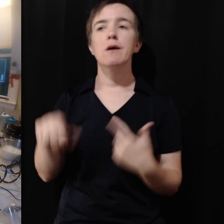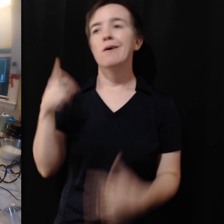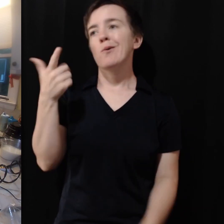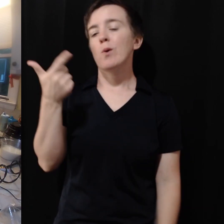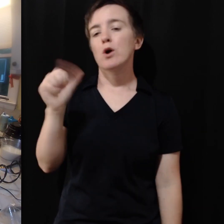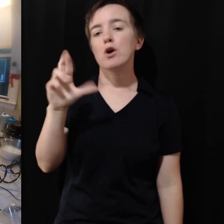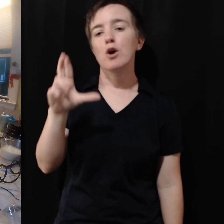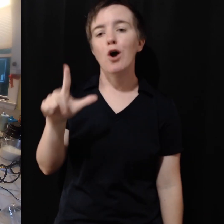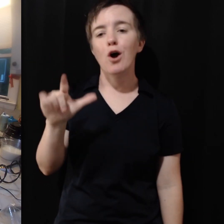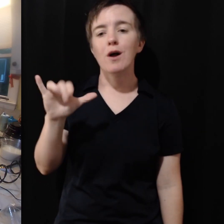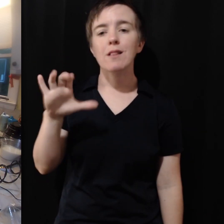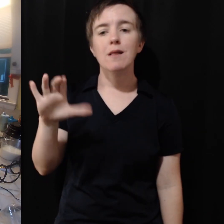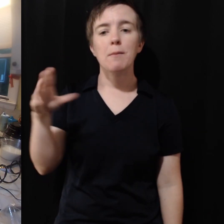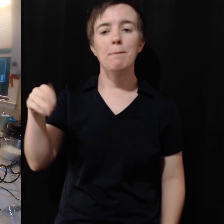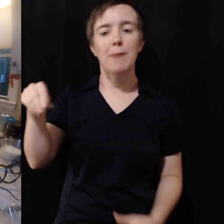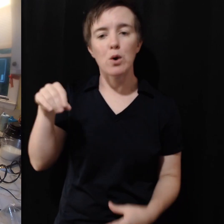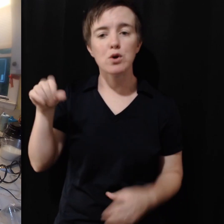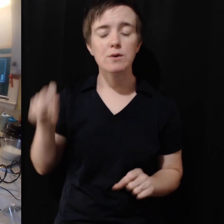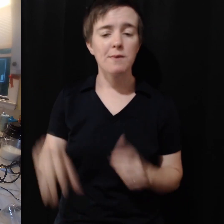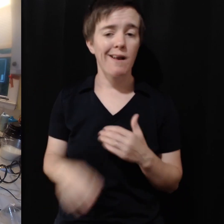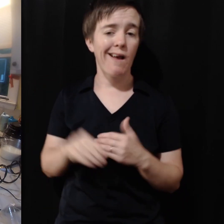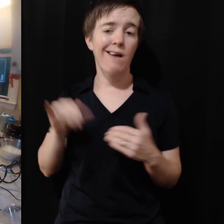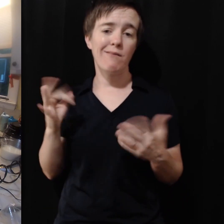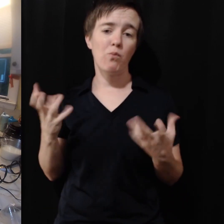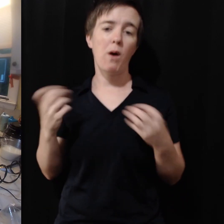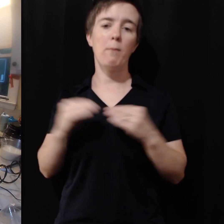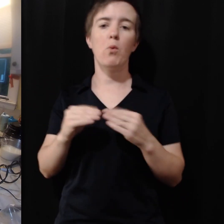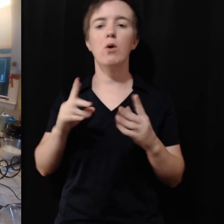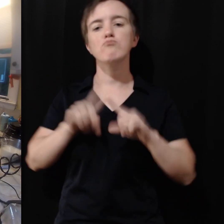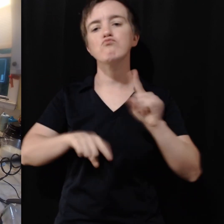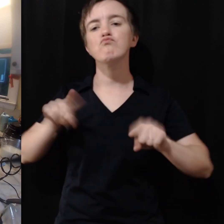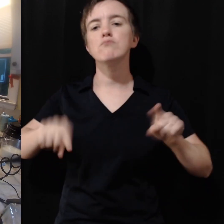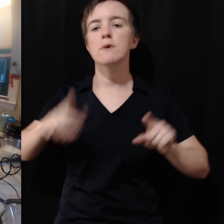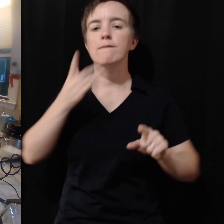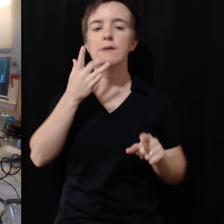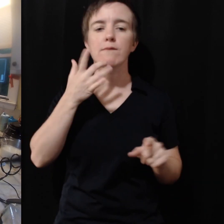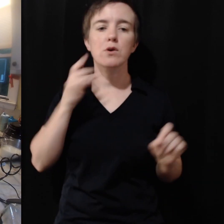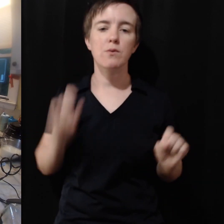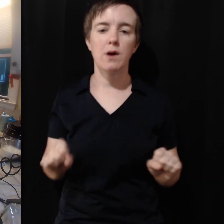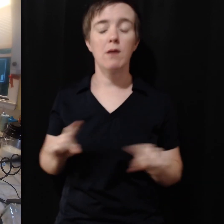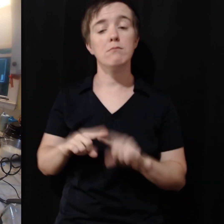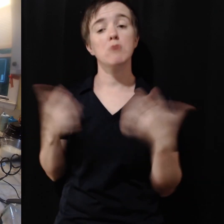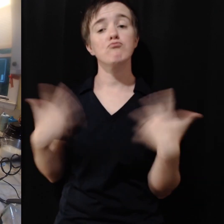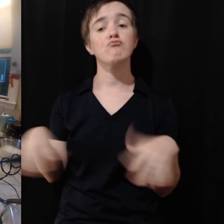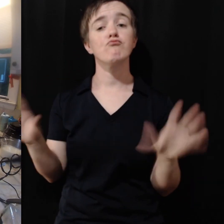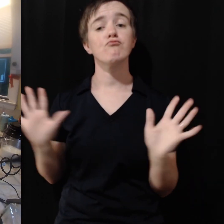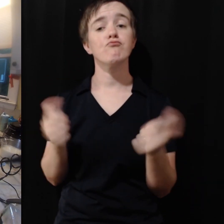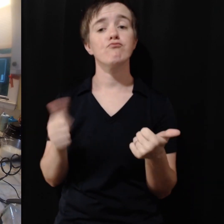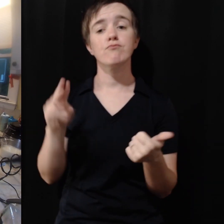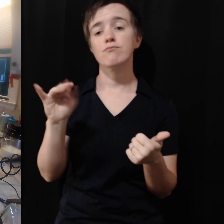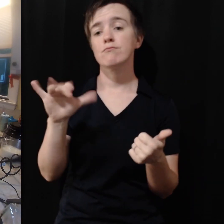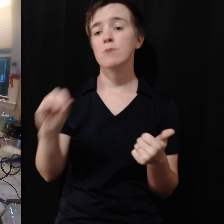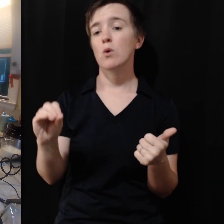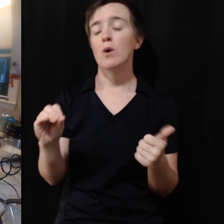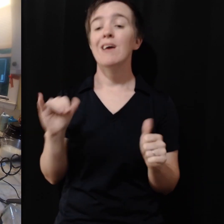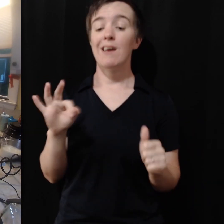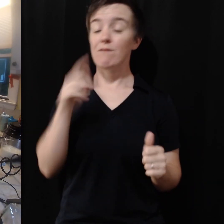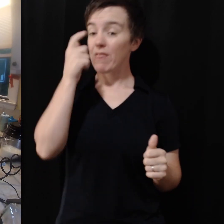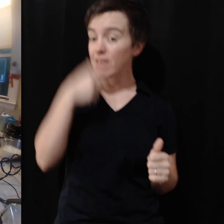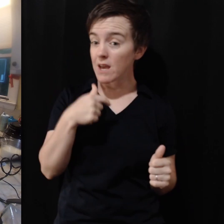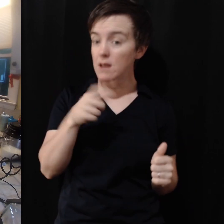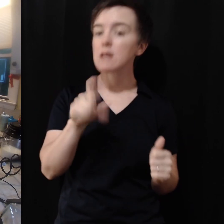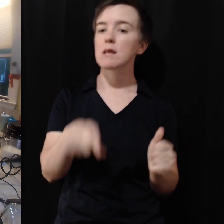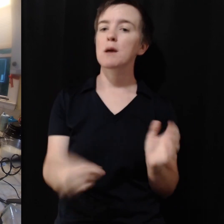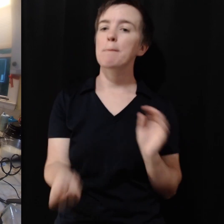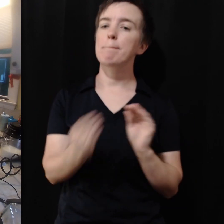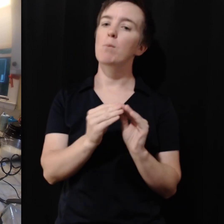or anything like that you can add if you want to make it more flavorful. But there you go. That's our mayonnaise. Ta-da. And if it's too